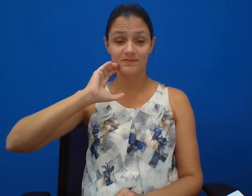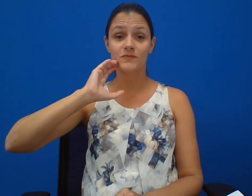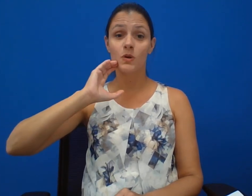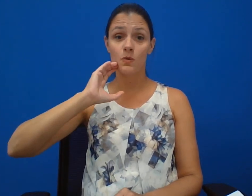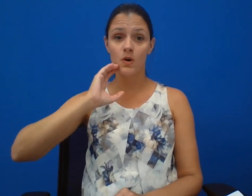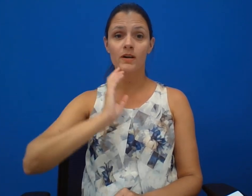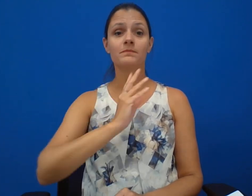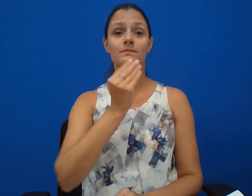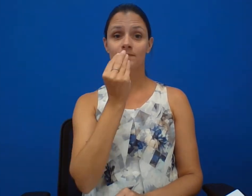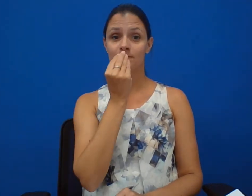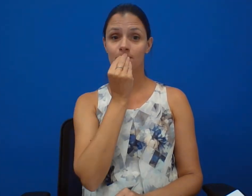or